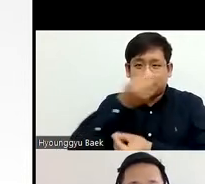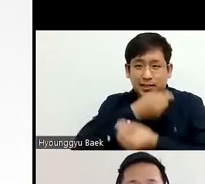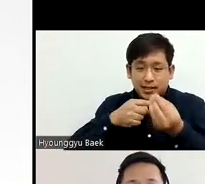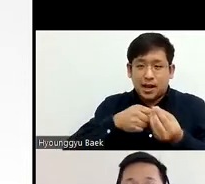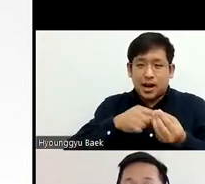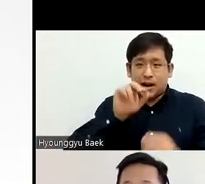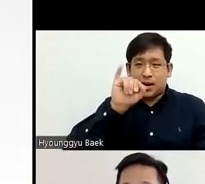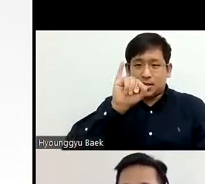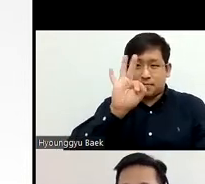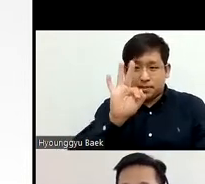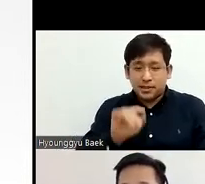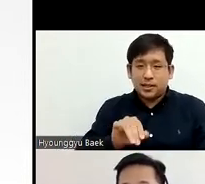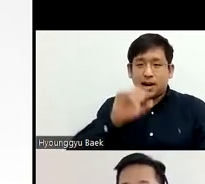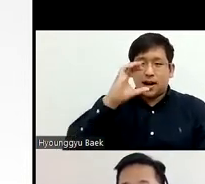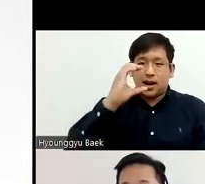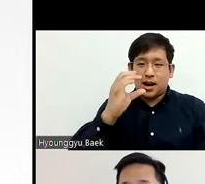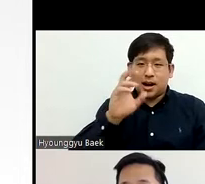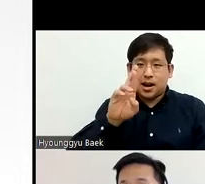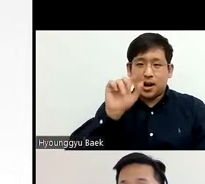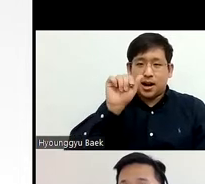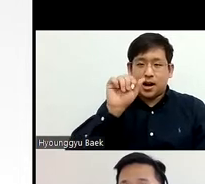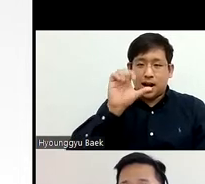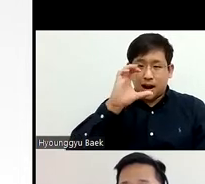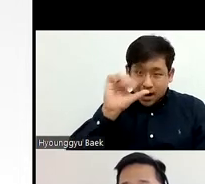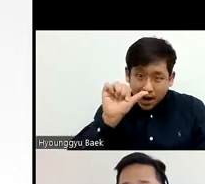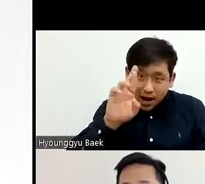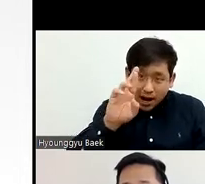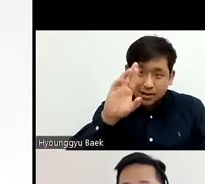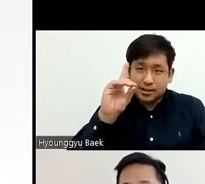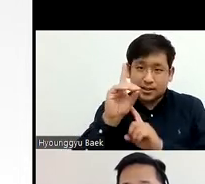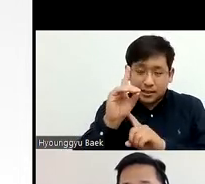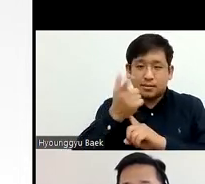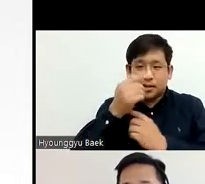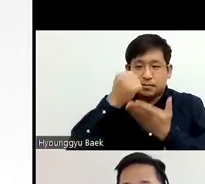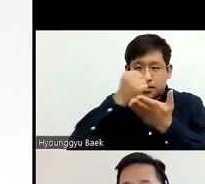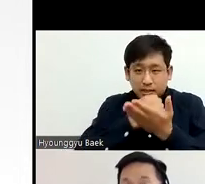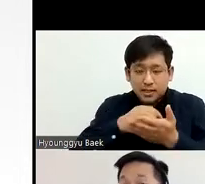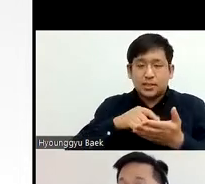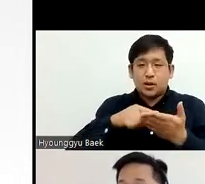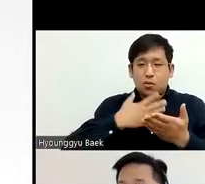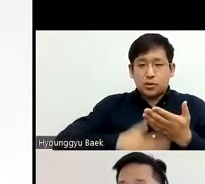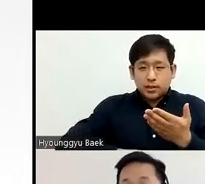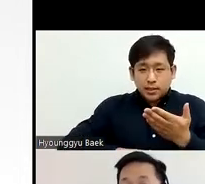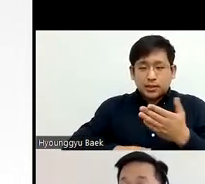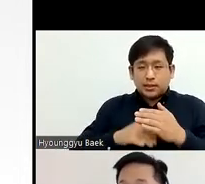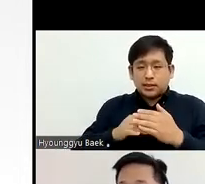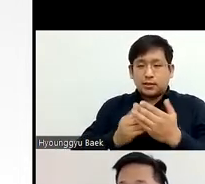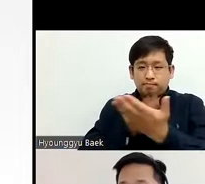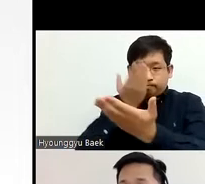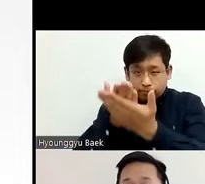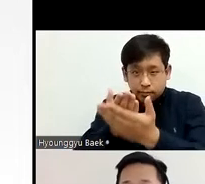for example, at banks, and if, for example, if there is a card, credit